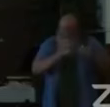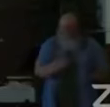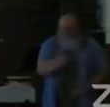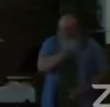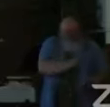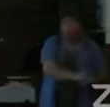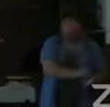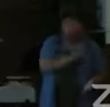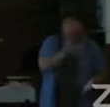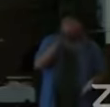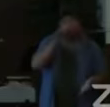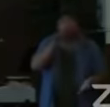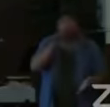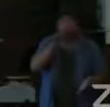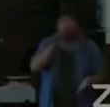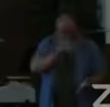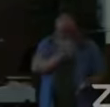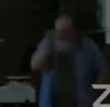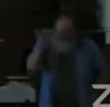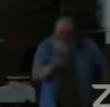hope of spending eternity with Christ.